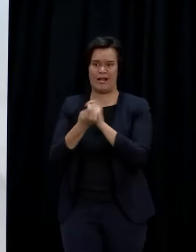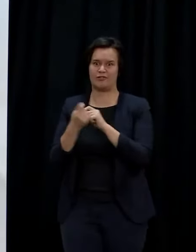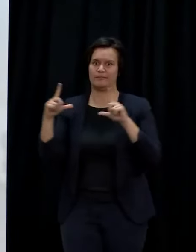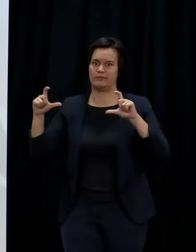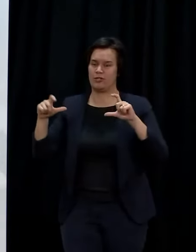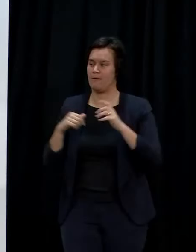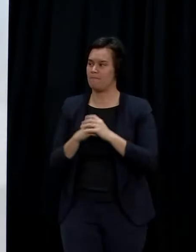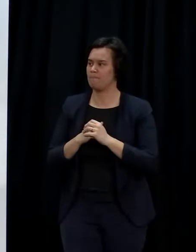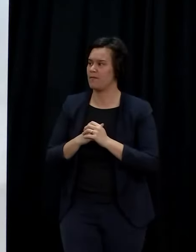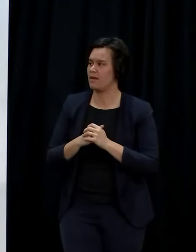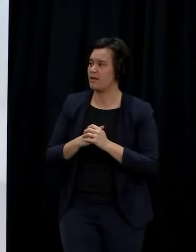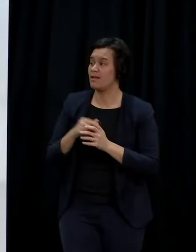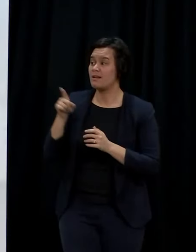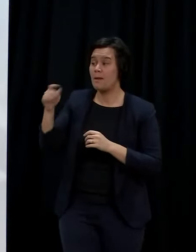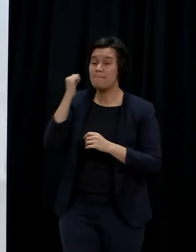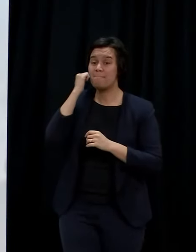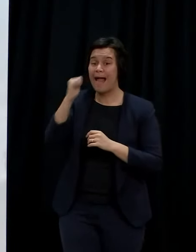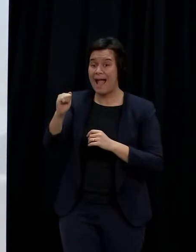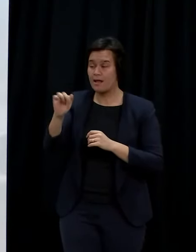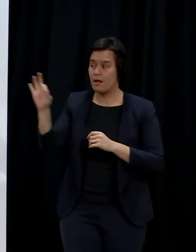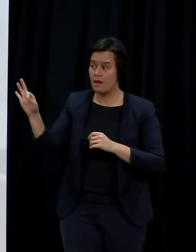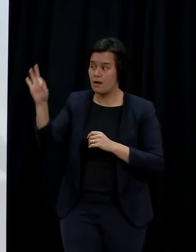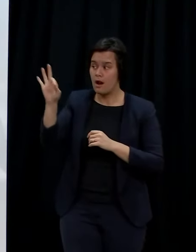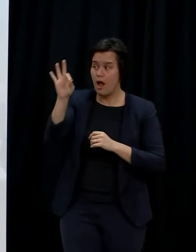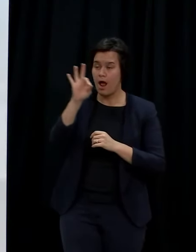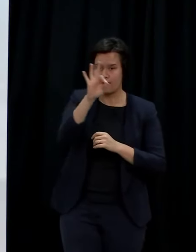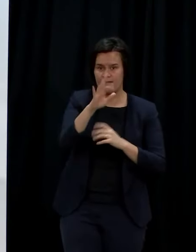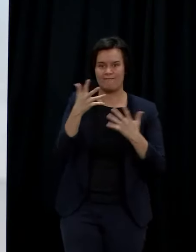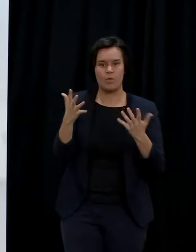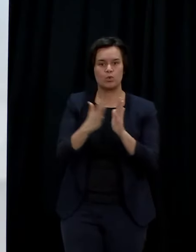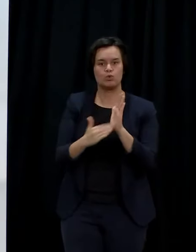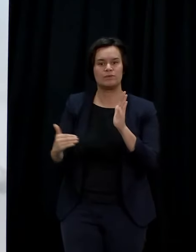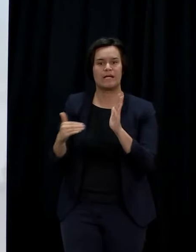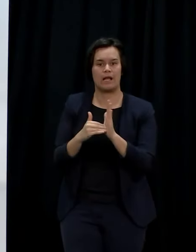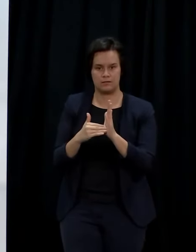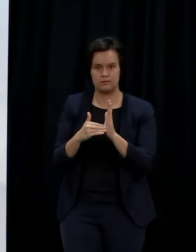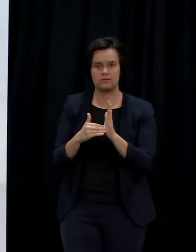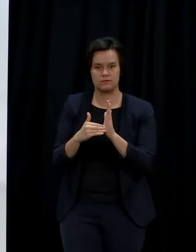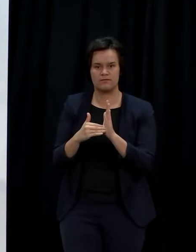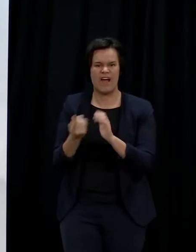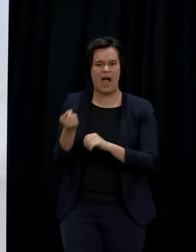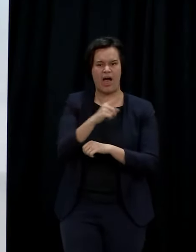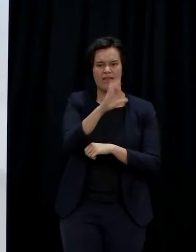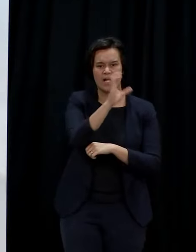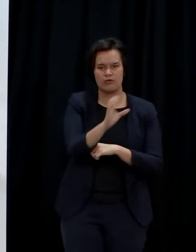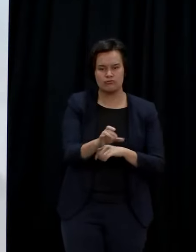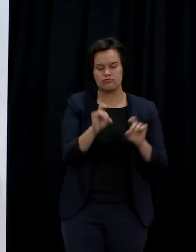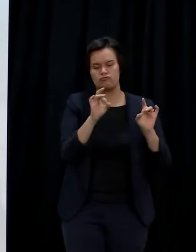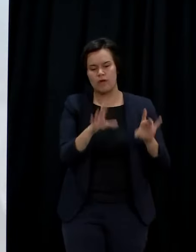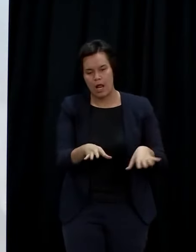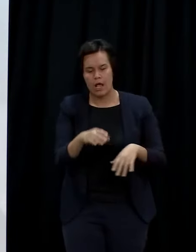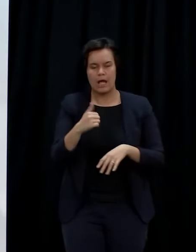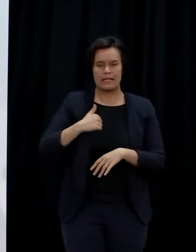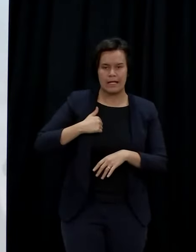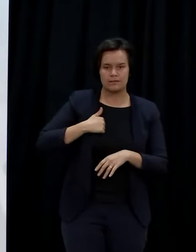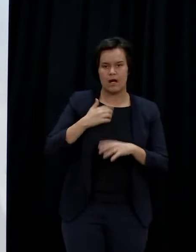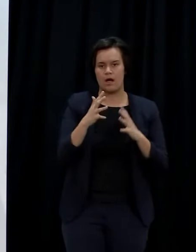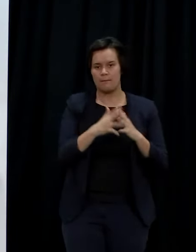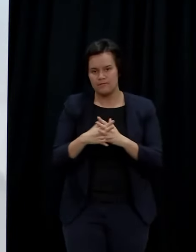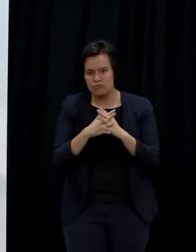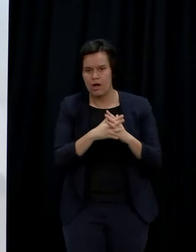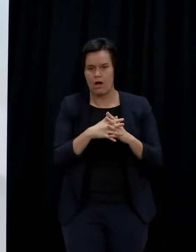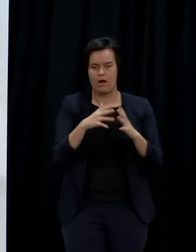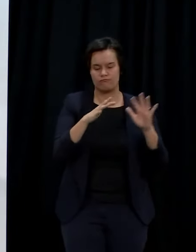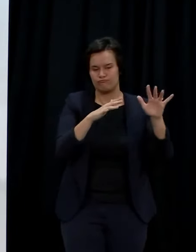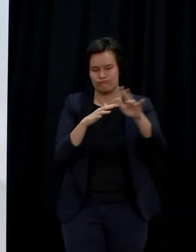line is New Zealand plotted against Australia, Canada, the US and the UK against their peak periods